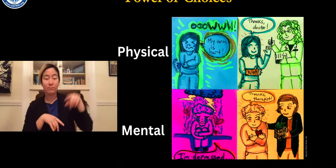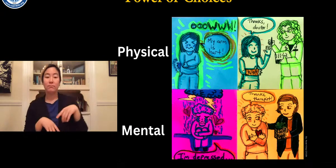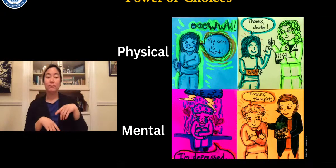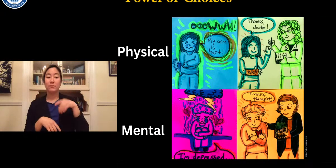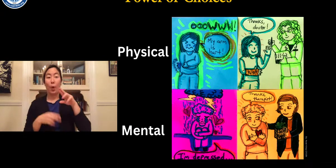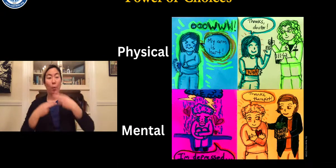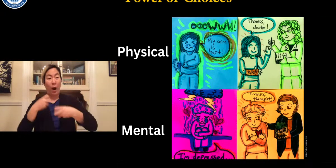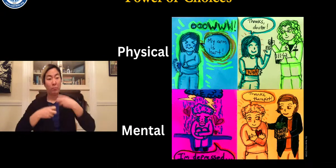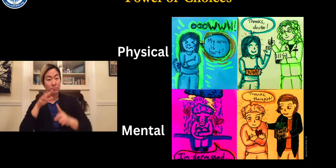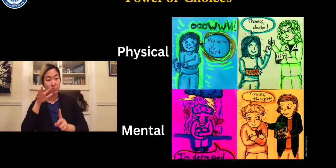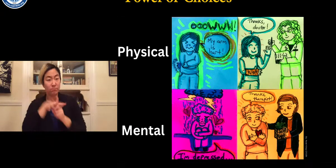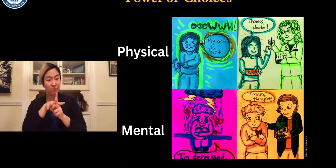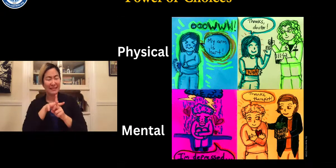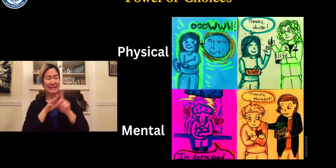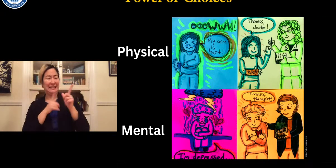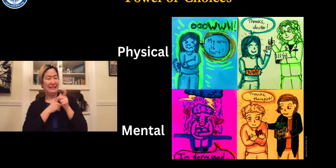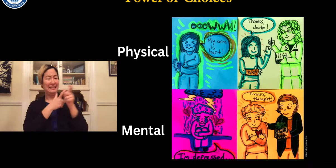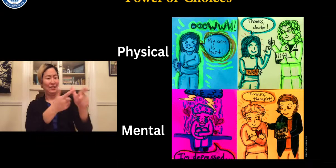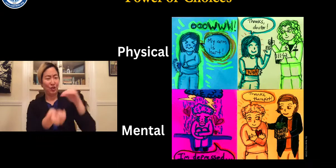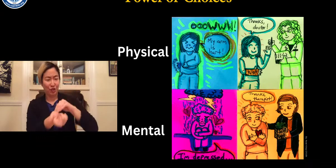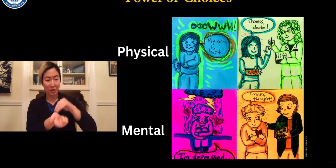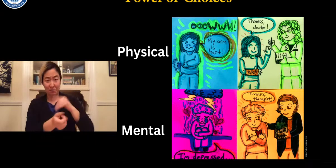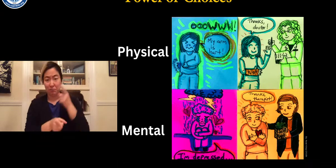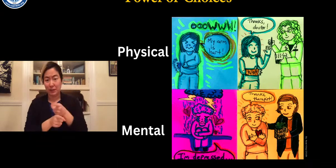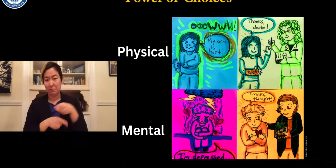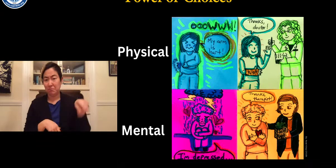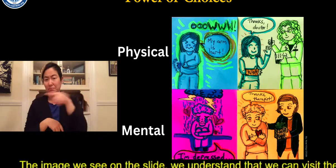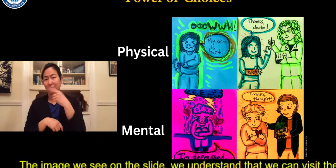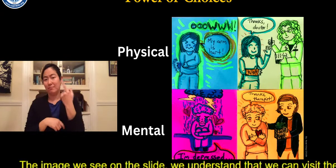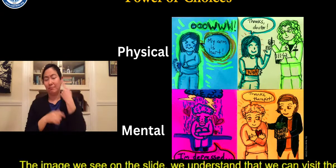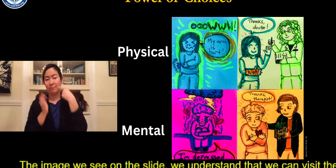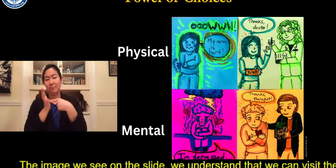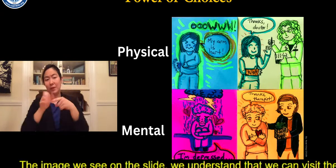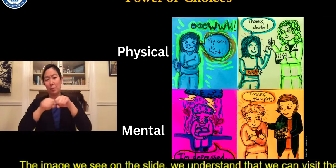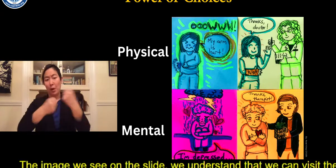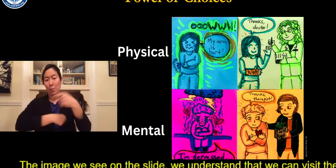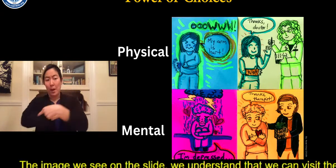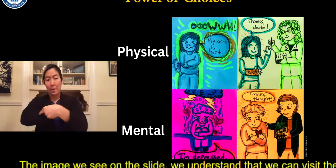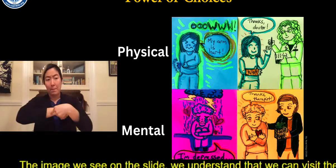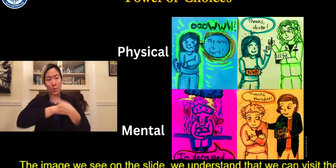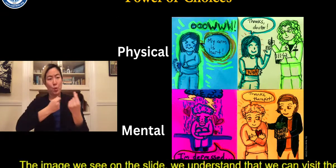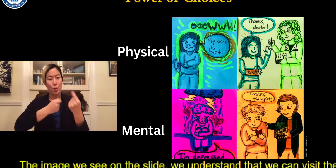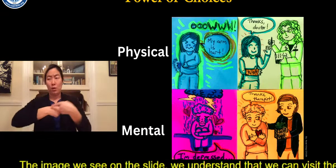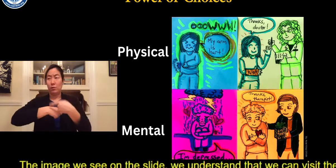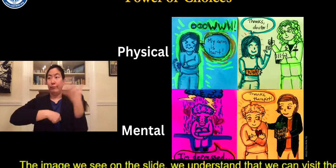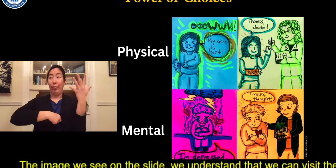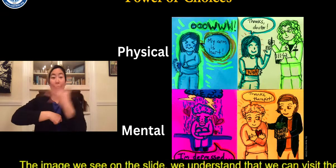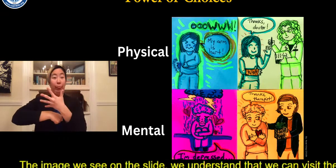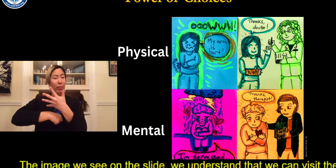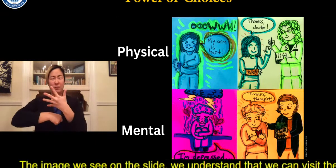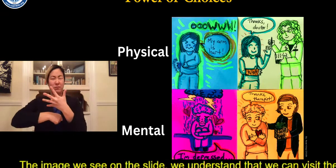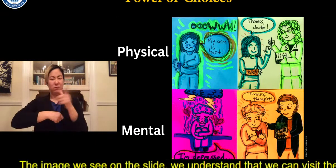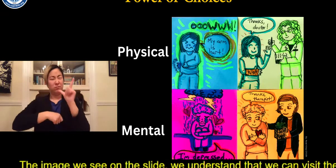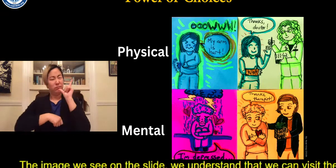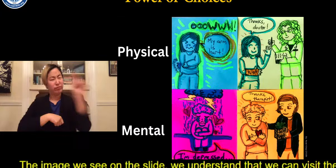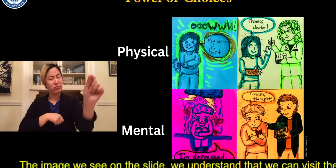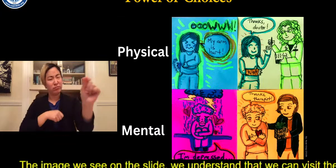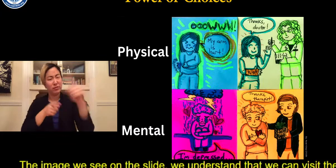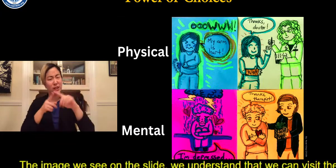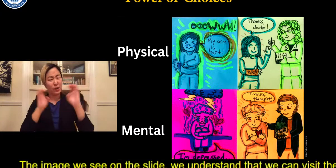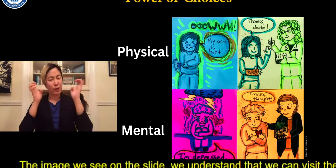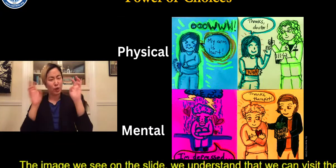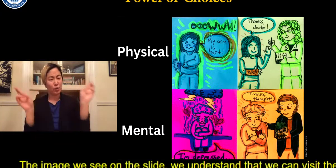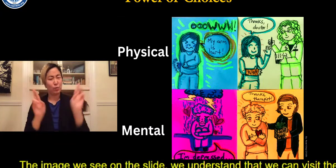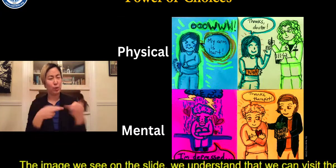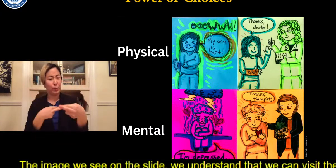our teeth hurt, sometimes just for a regular checkup. When we have a physical problem, we typically go to a doctor. Let's say,